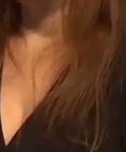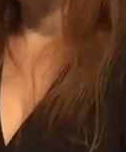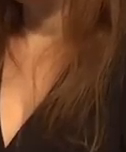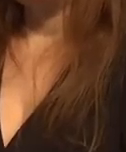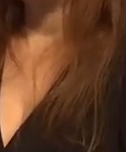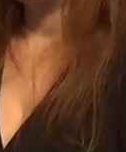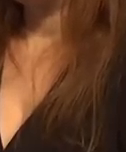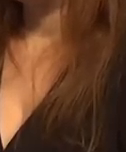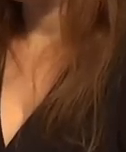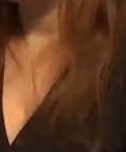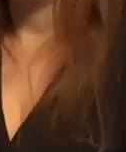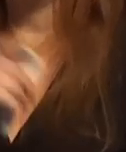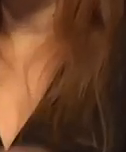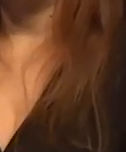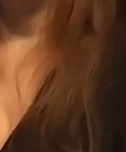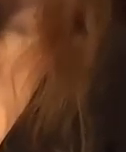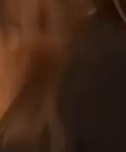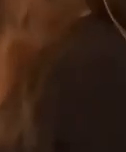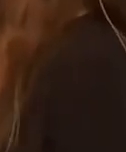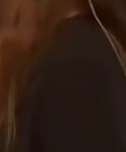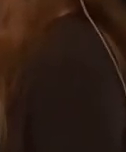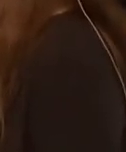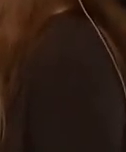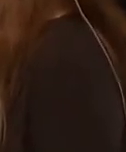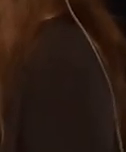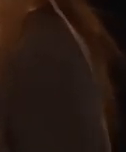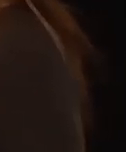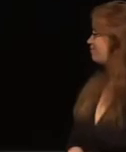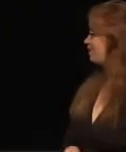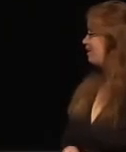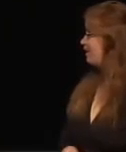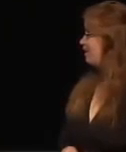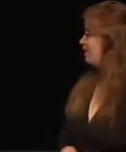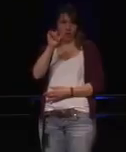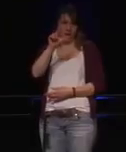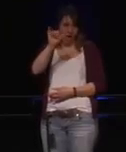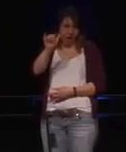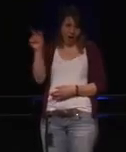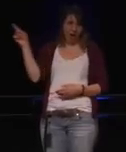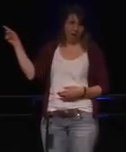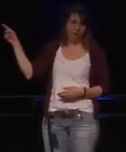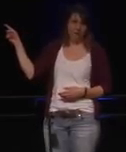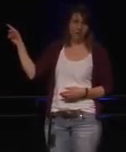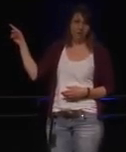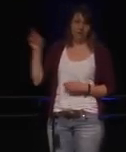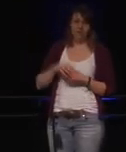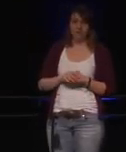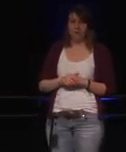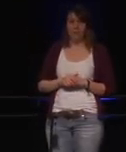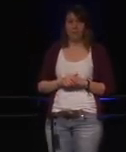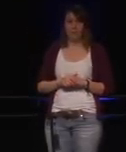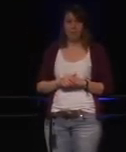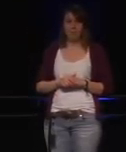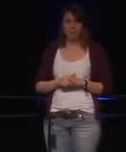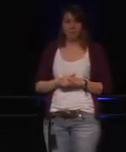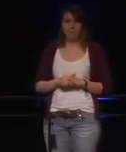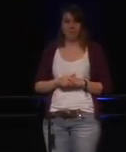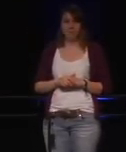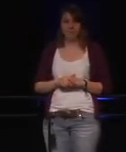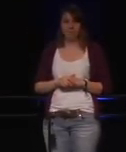also a result of a campaign from Norway called Toy Fail, which is a